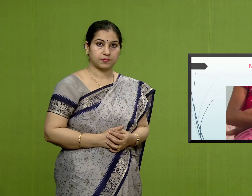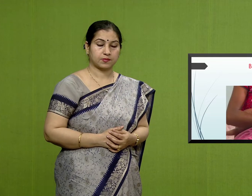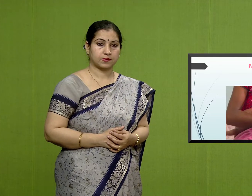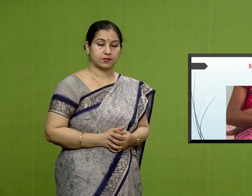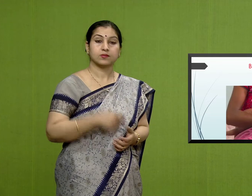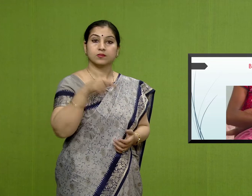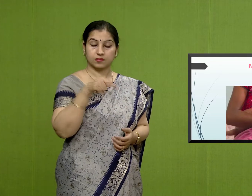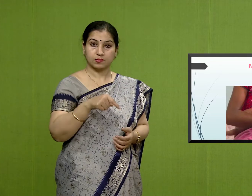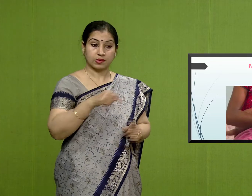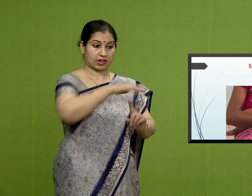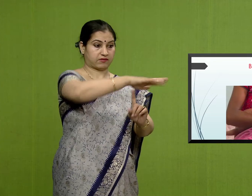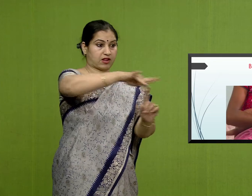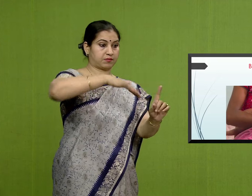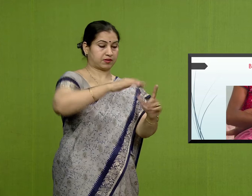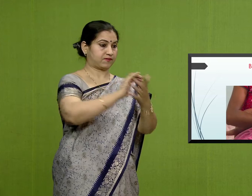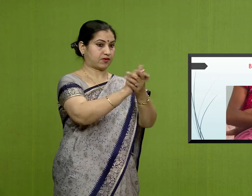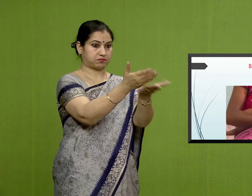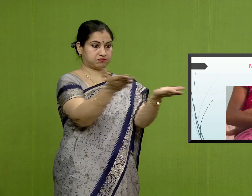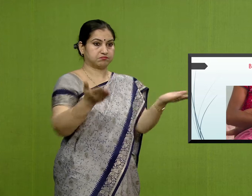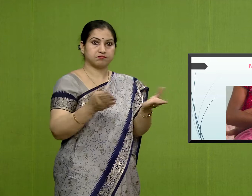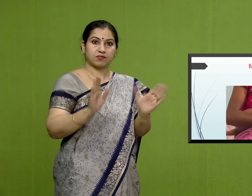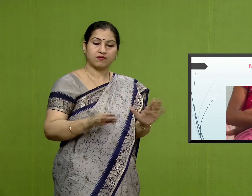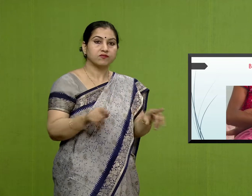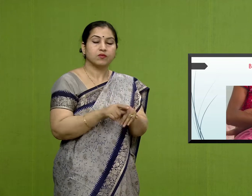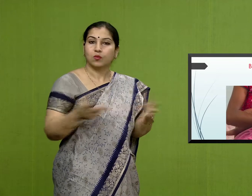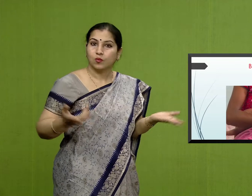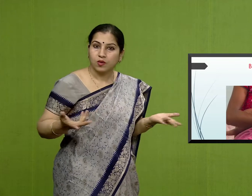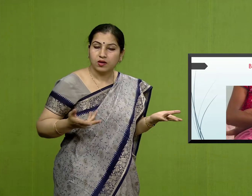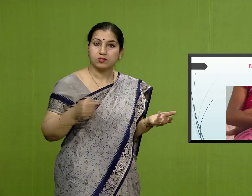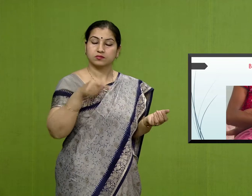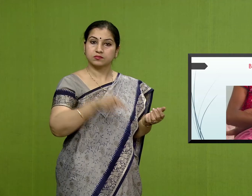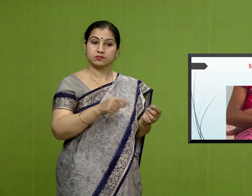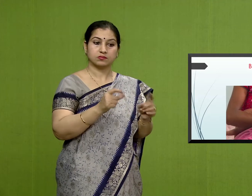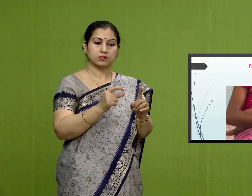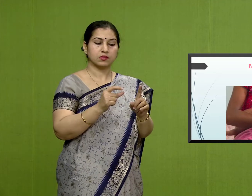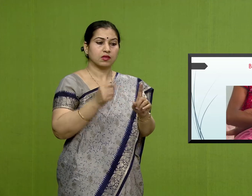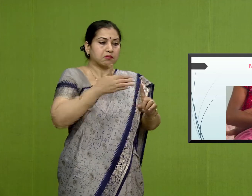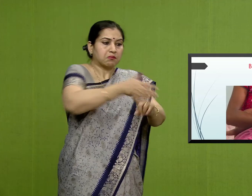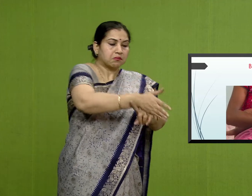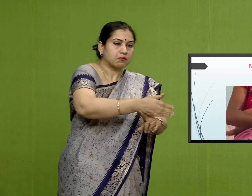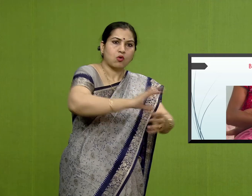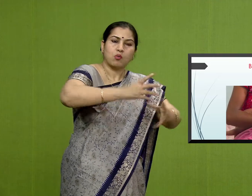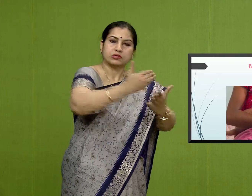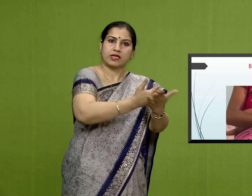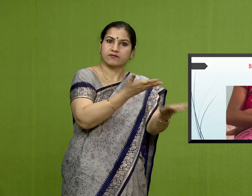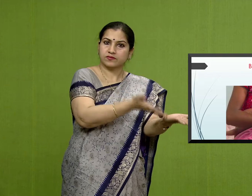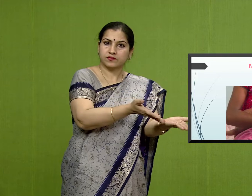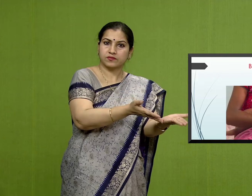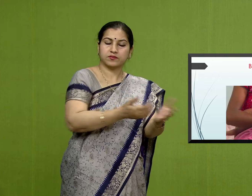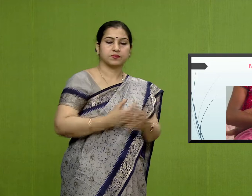It is environment friendly because risk of infection is